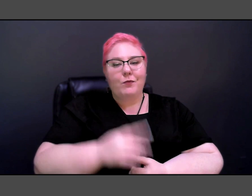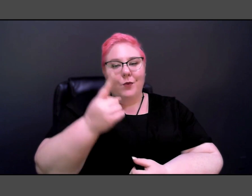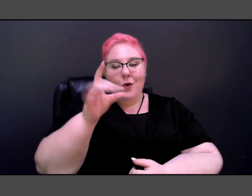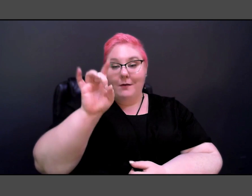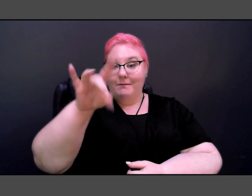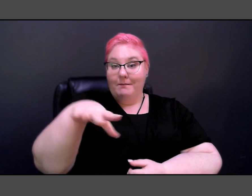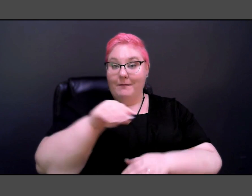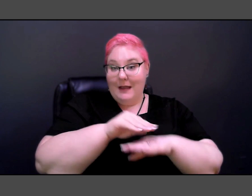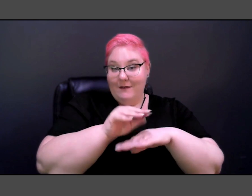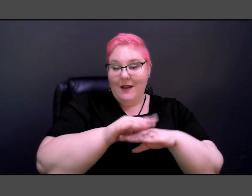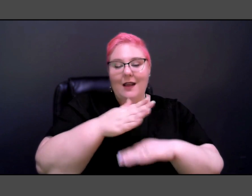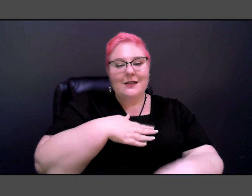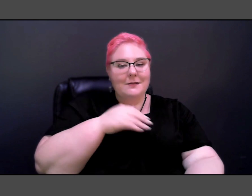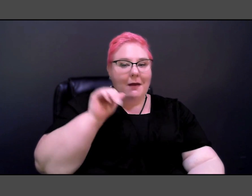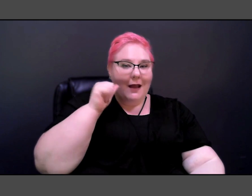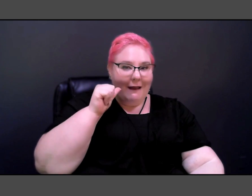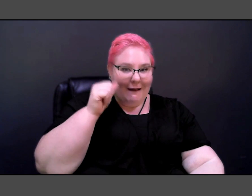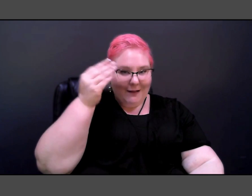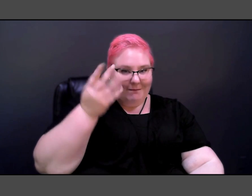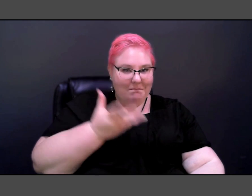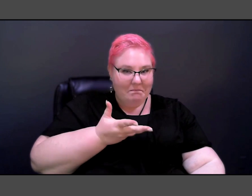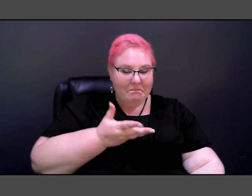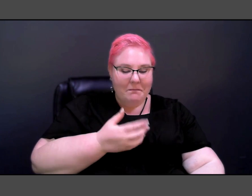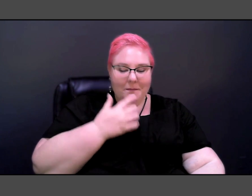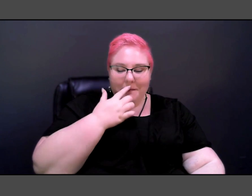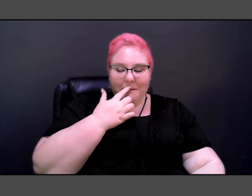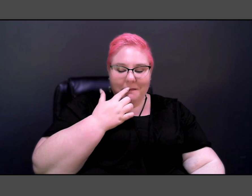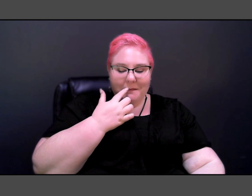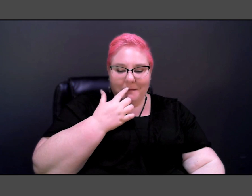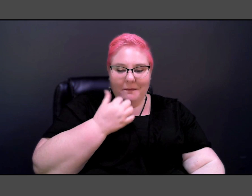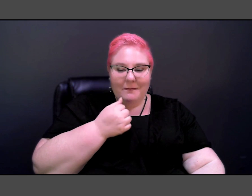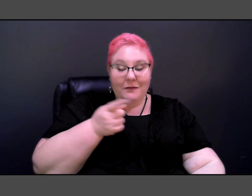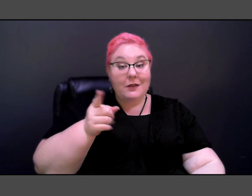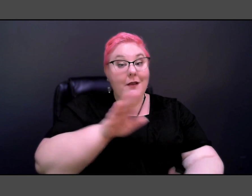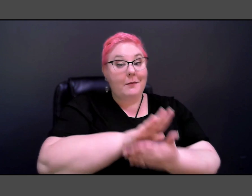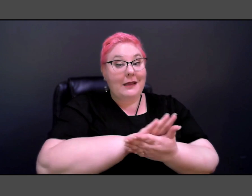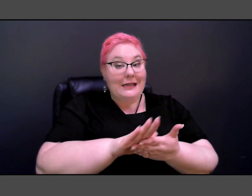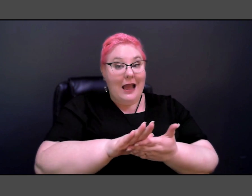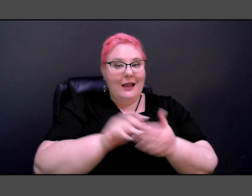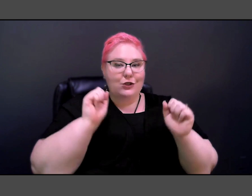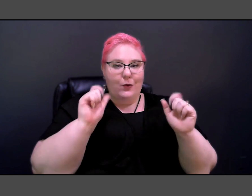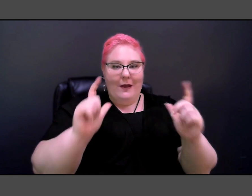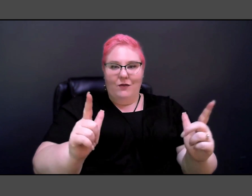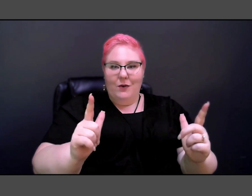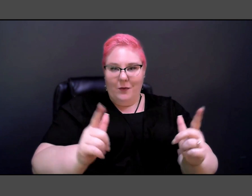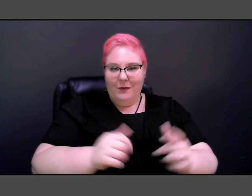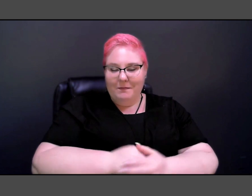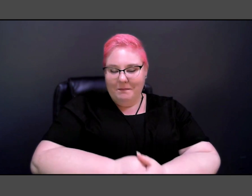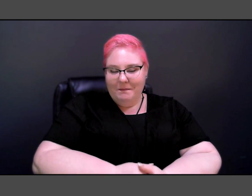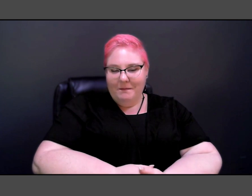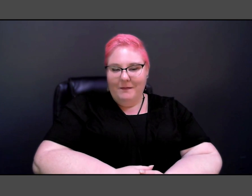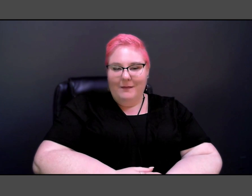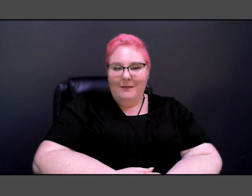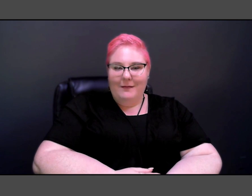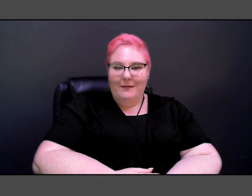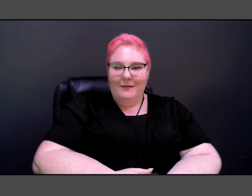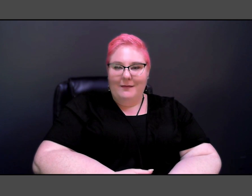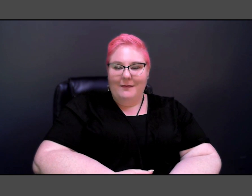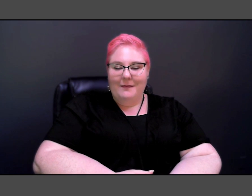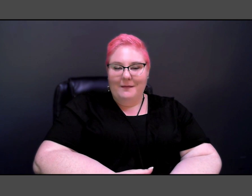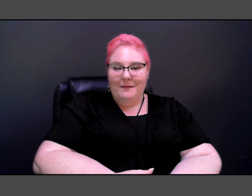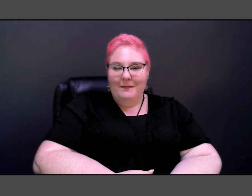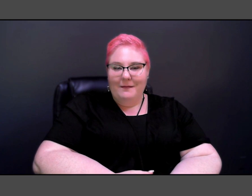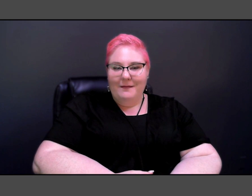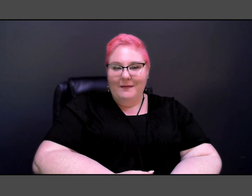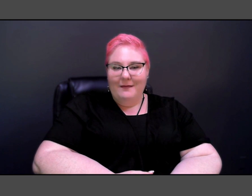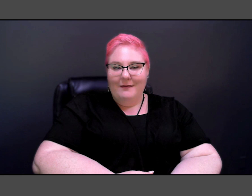told me is be nice to everyone. She was, she was the